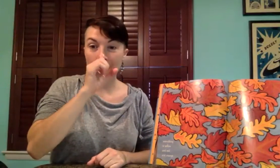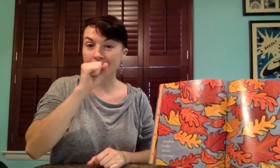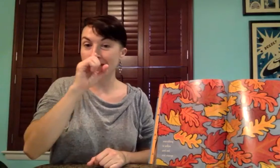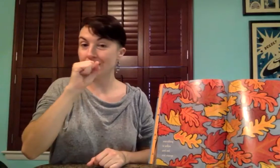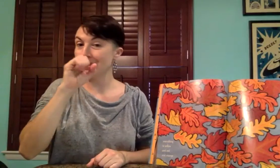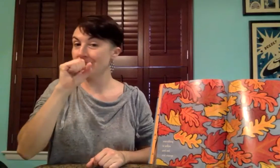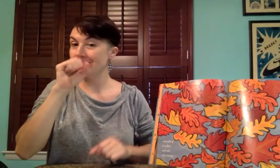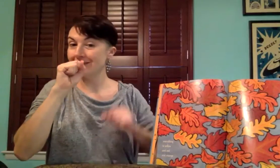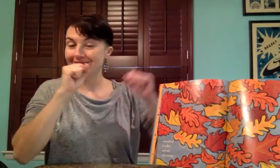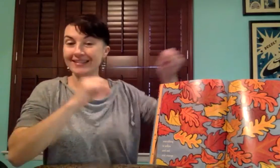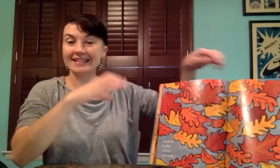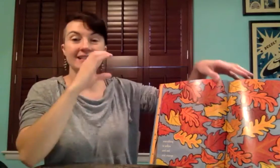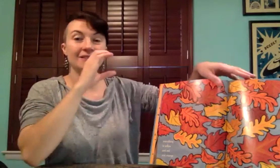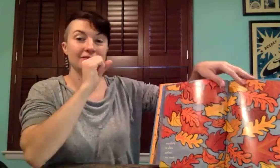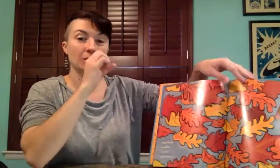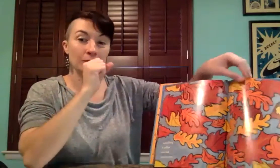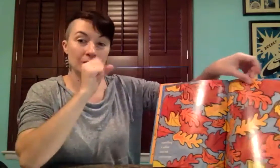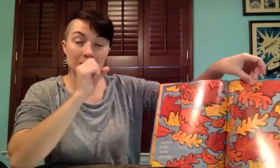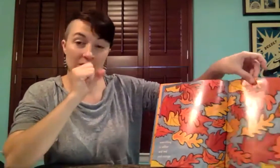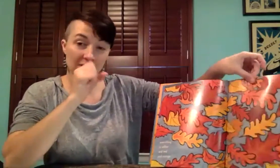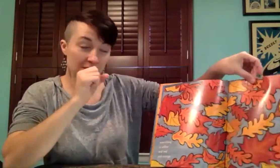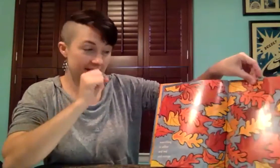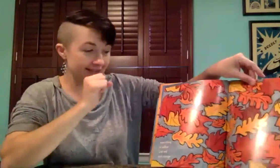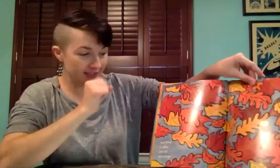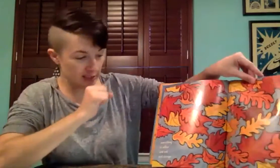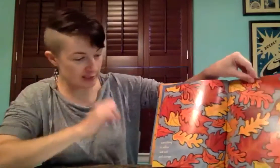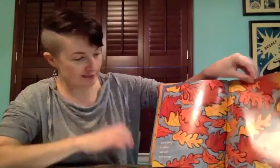orange. That's the sign for orange, both the fruit and the color.